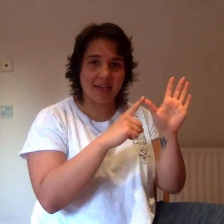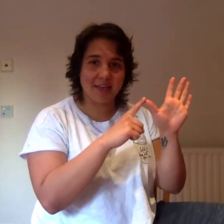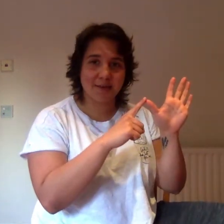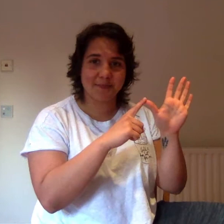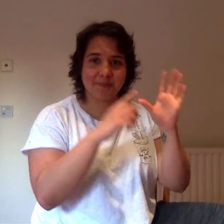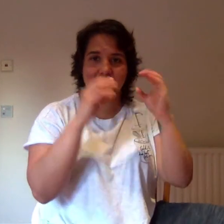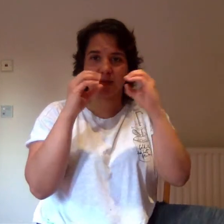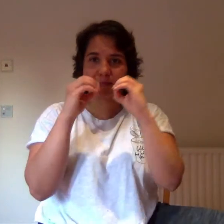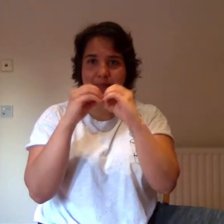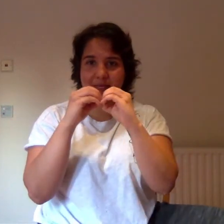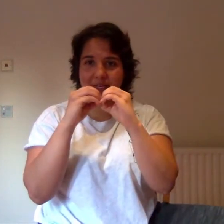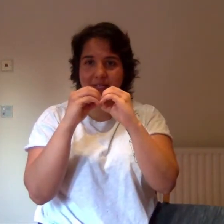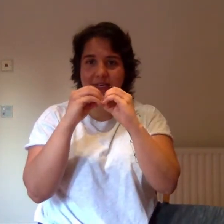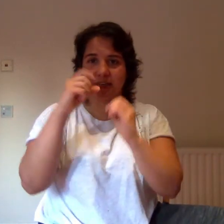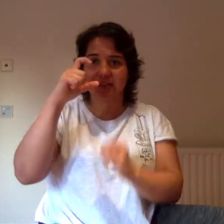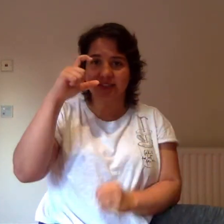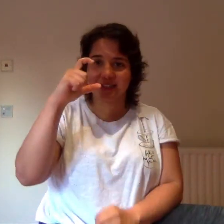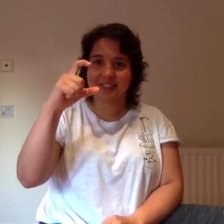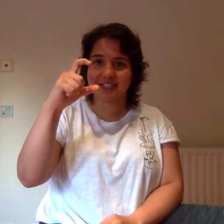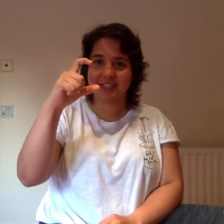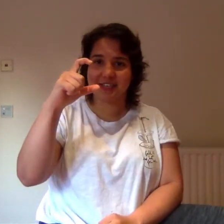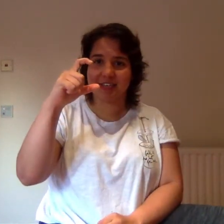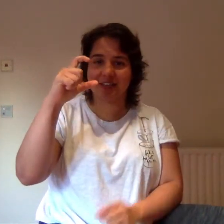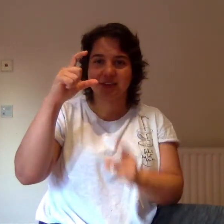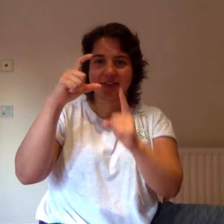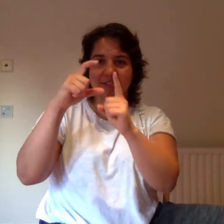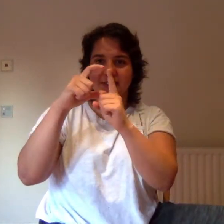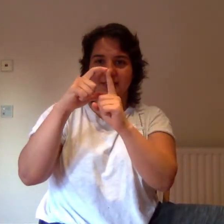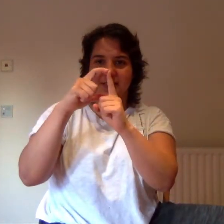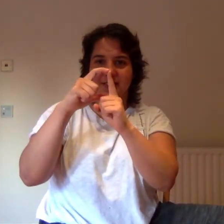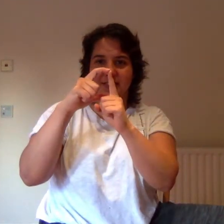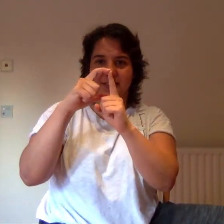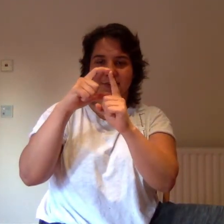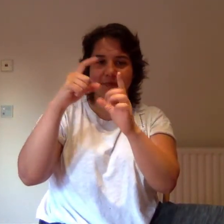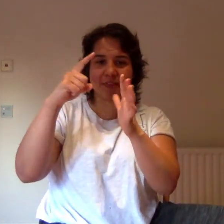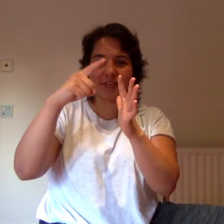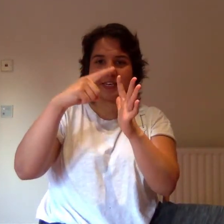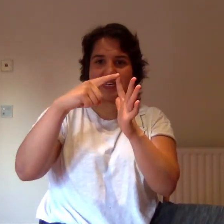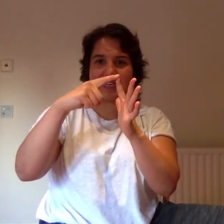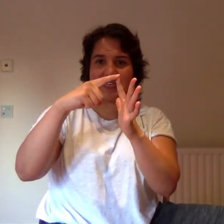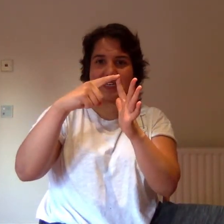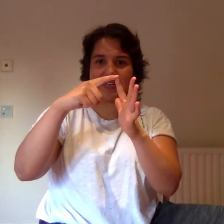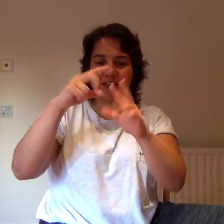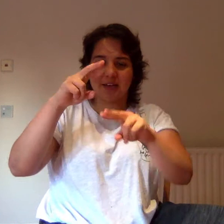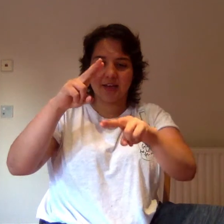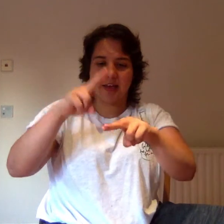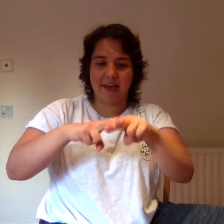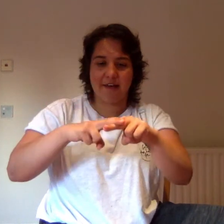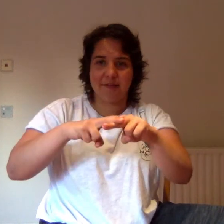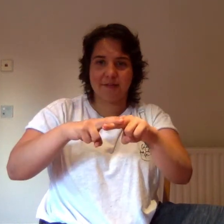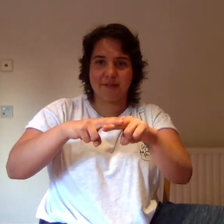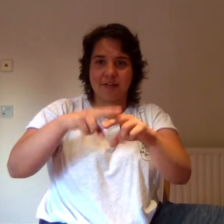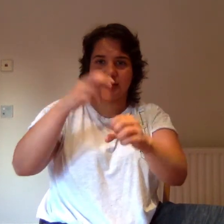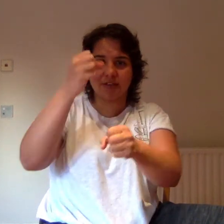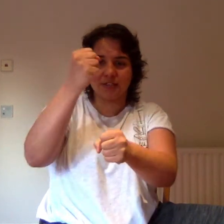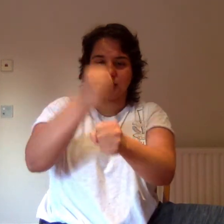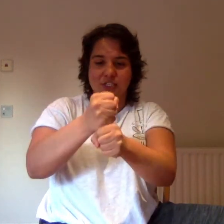A, B, C, D, E, F,